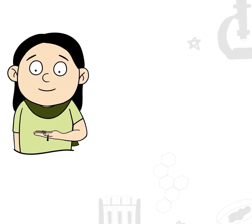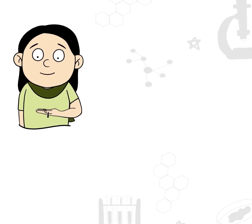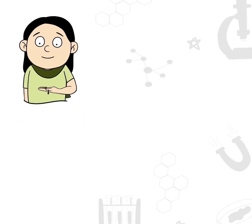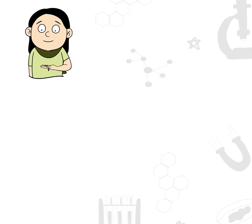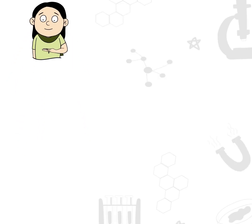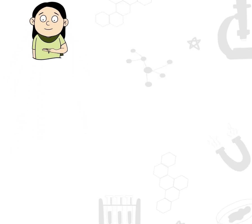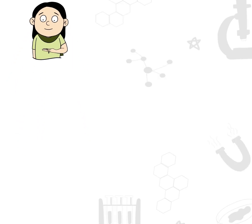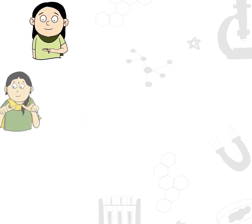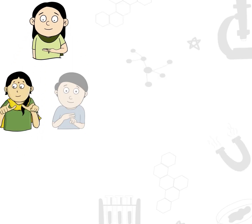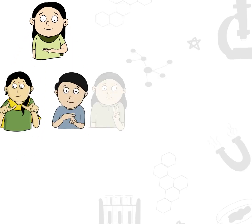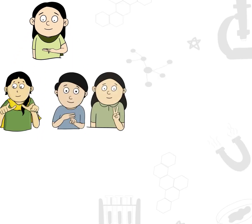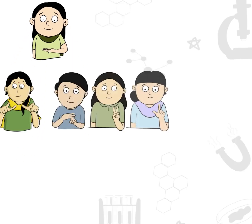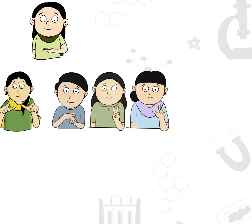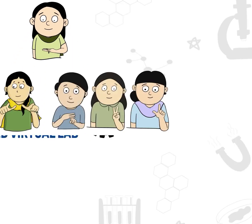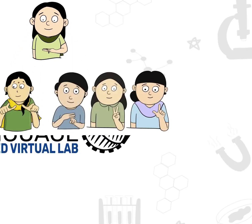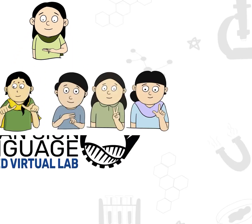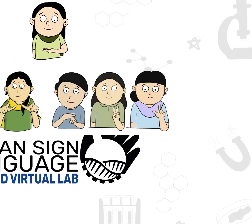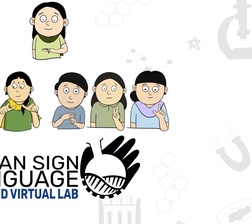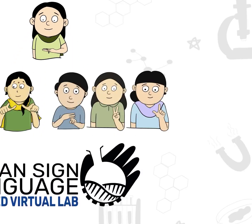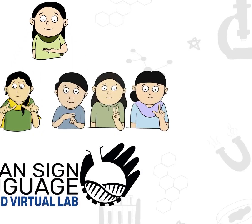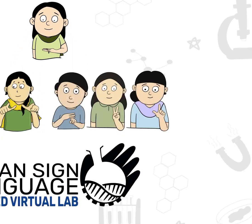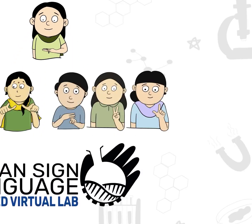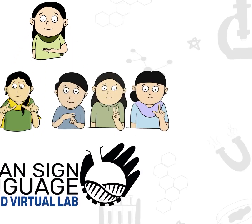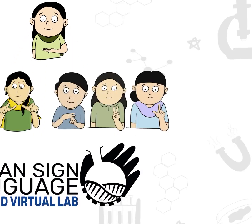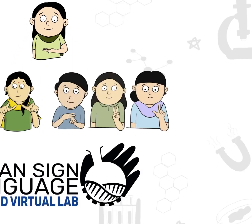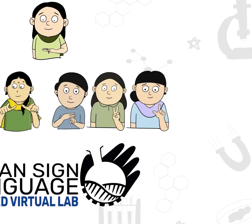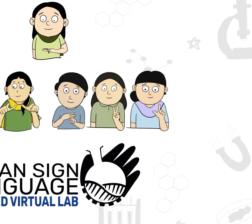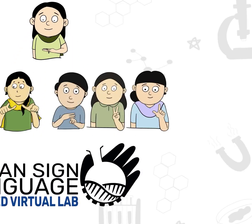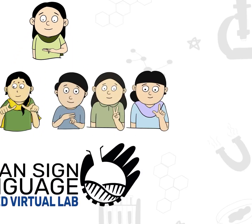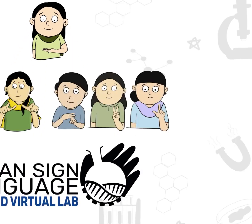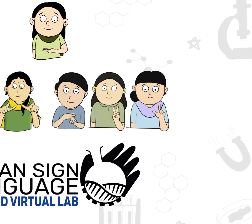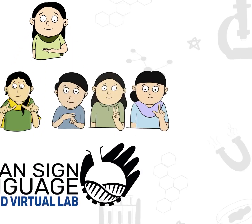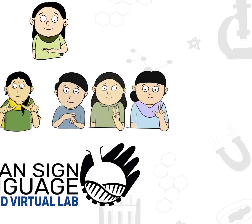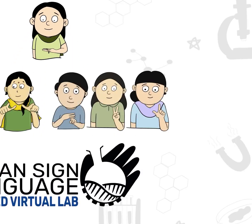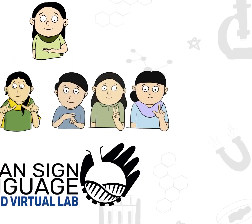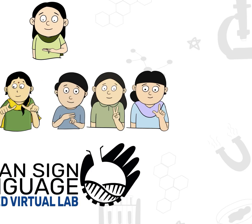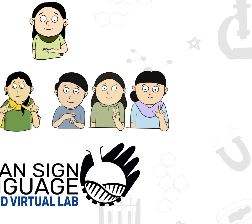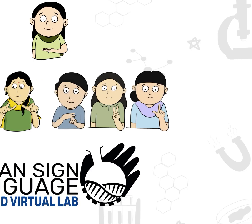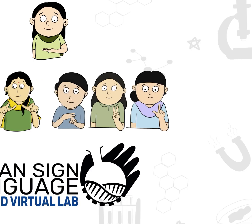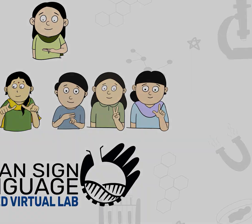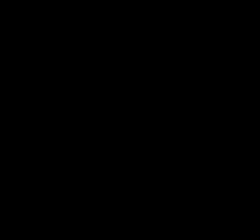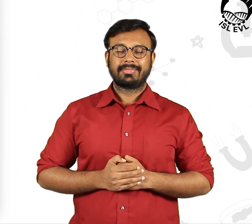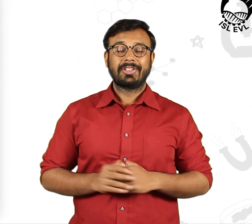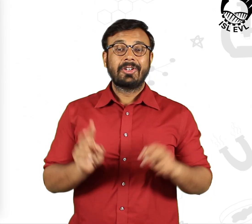Welcome to ISL enabled virtual lab of CSIR.